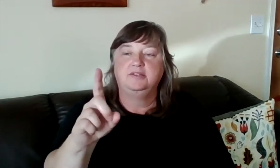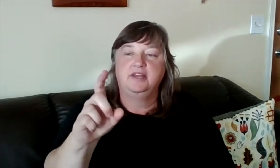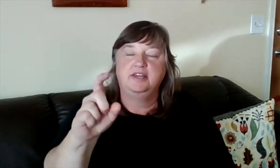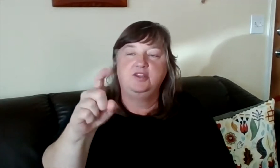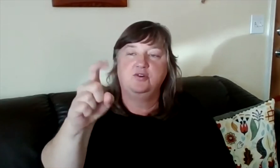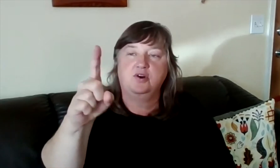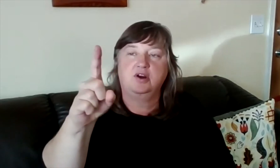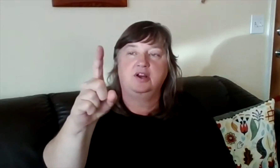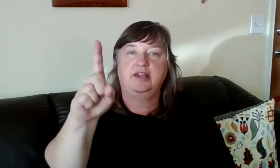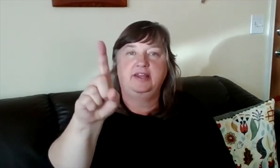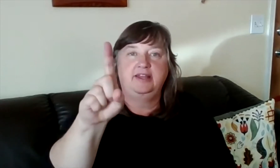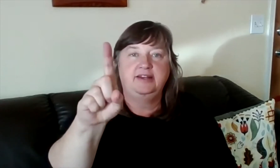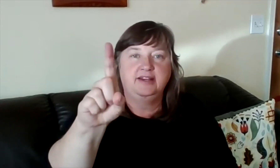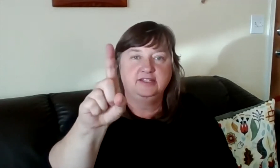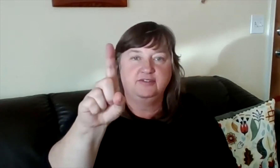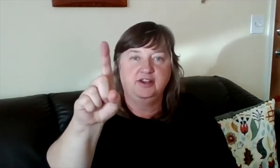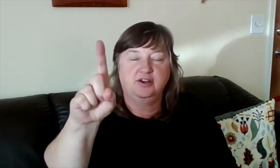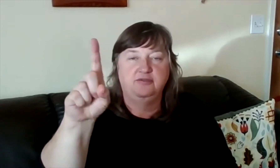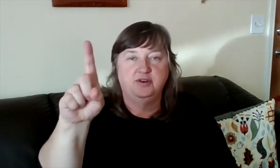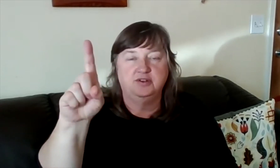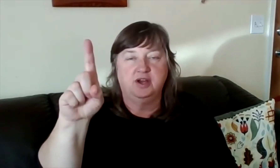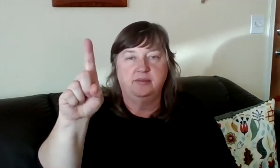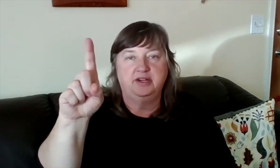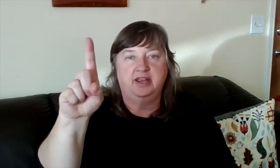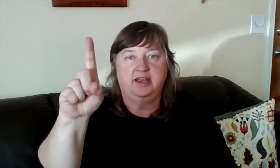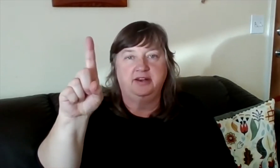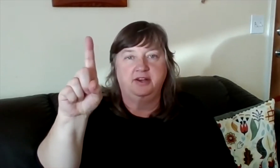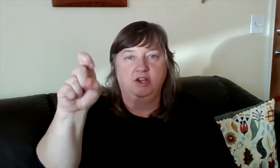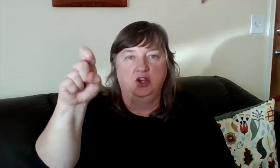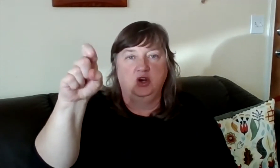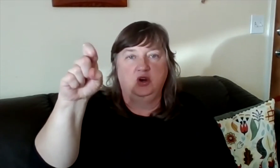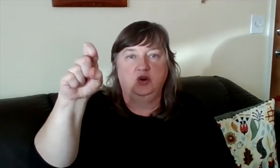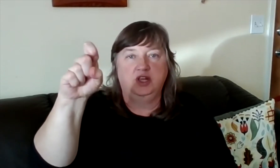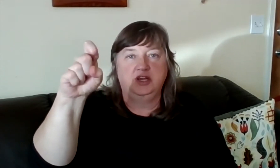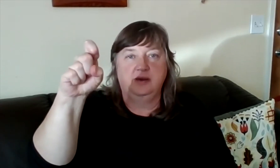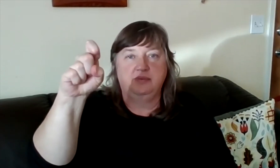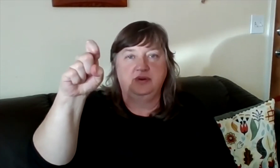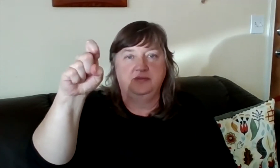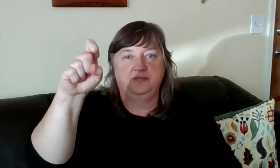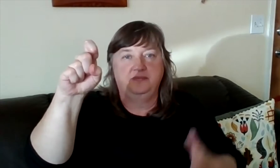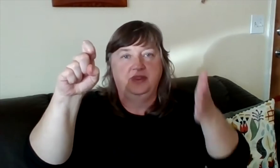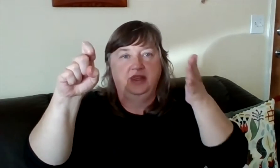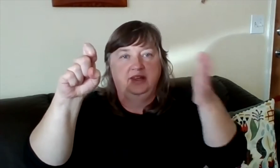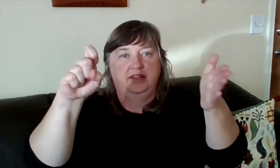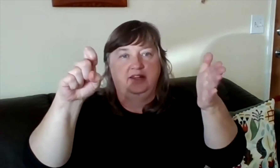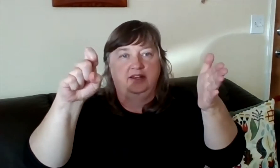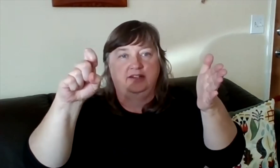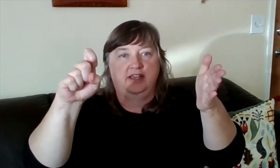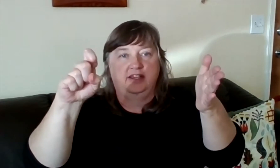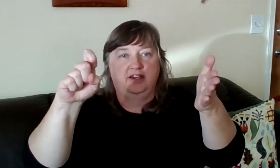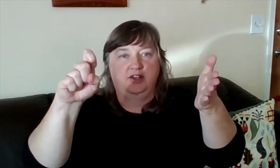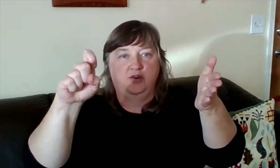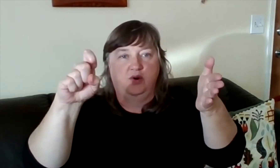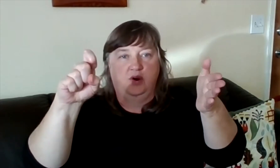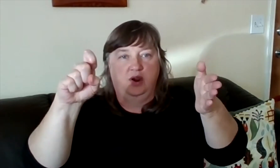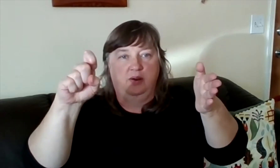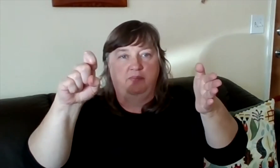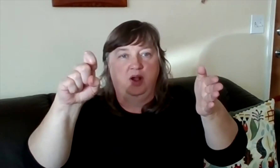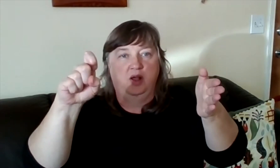take your index finger of your dominant hand, crook it up, take your palm of